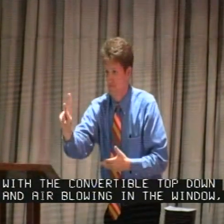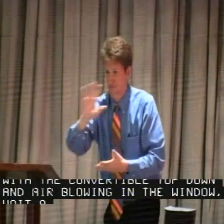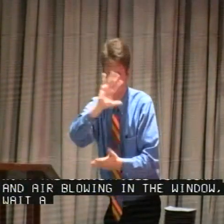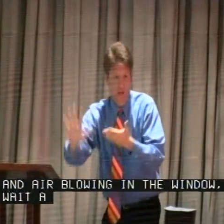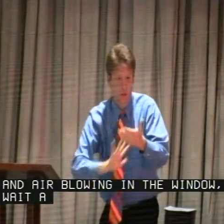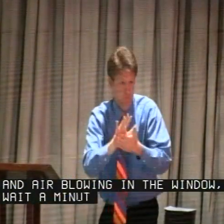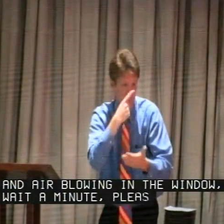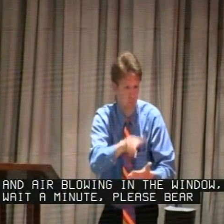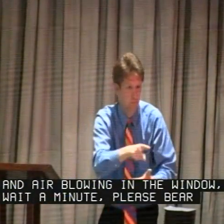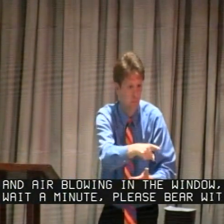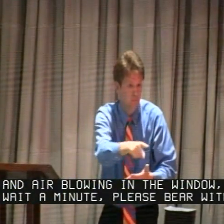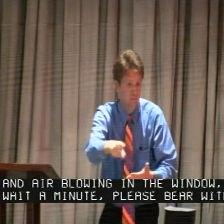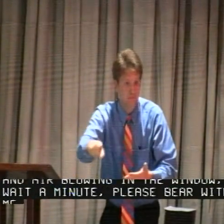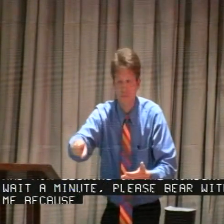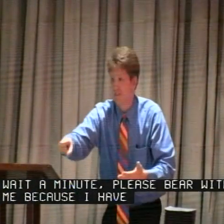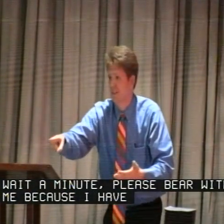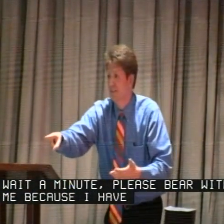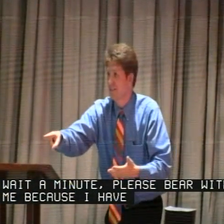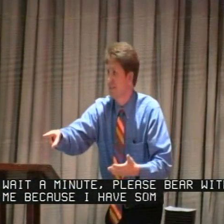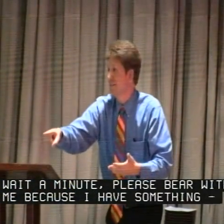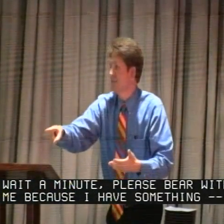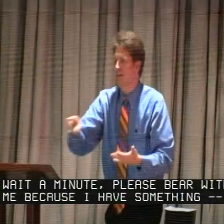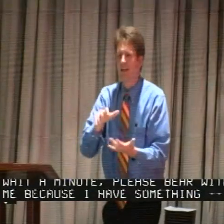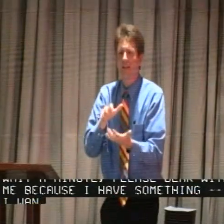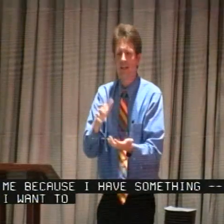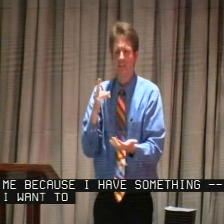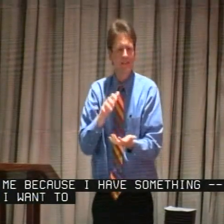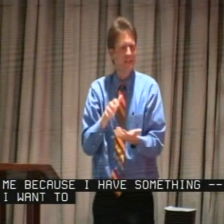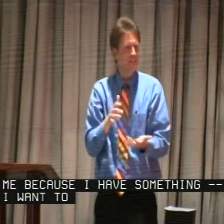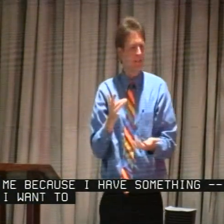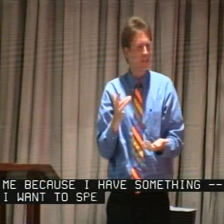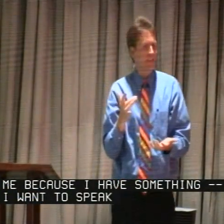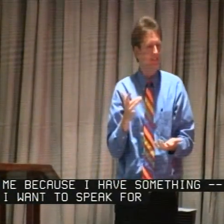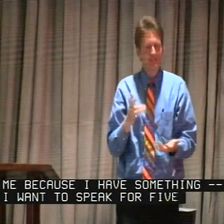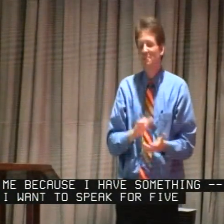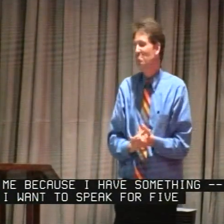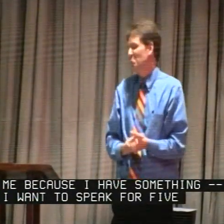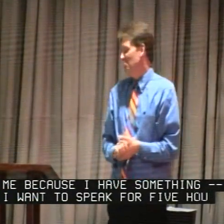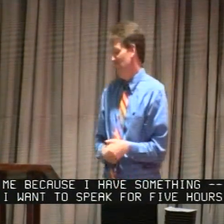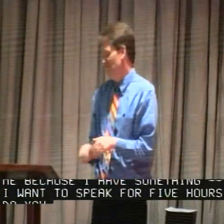speak for 5 hours. Do you mind if I speak for 5 hours? What are you laughing about?